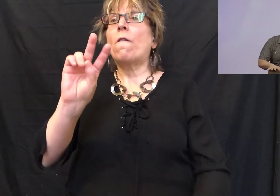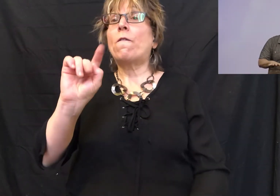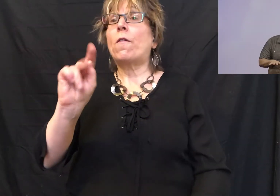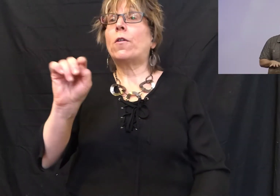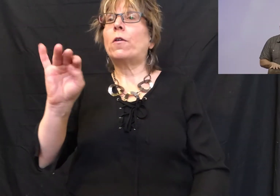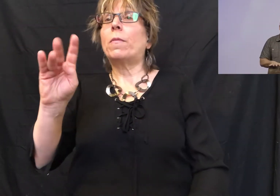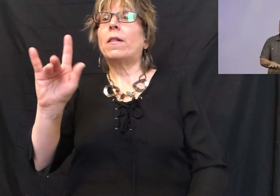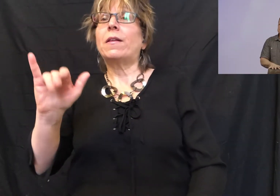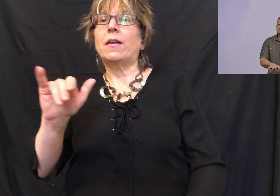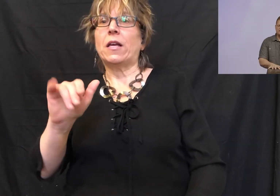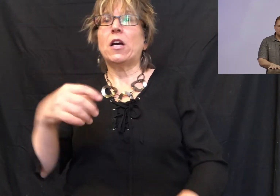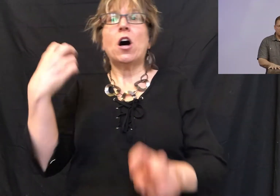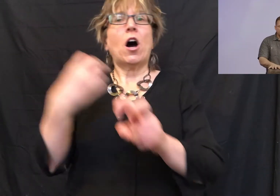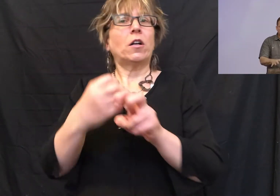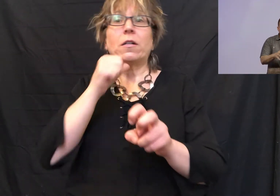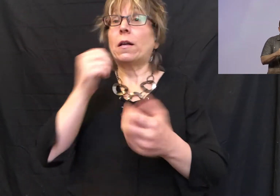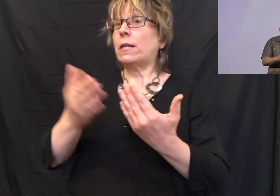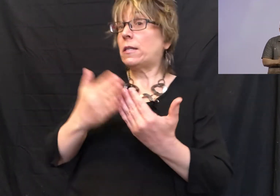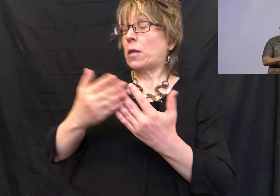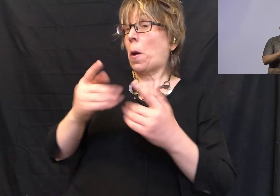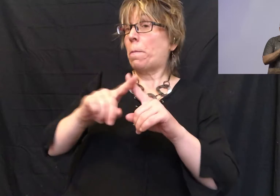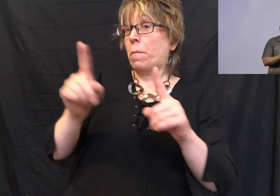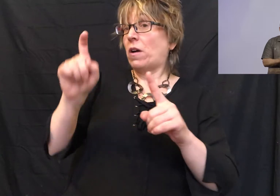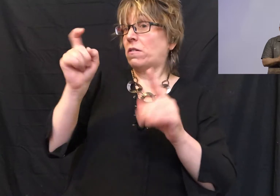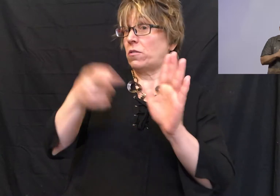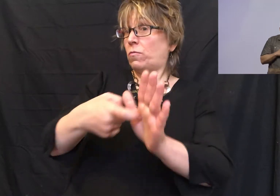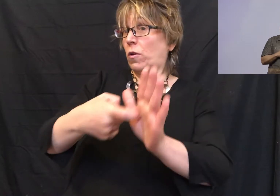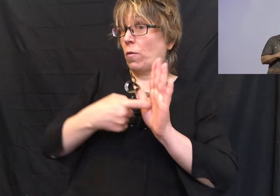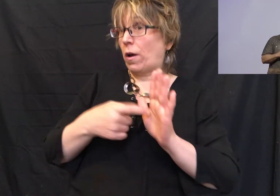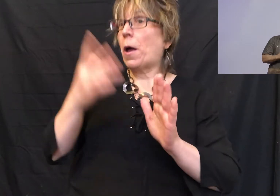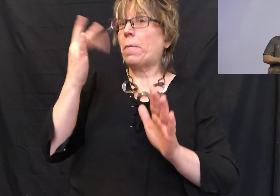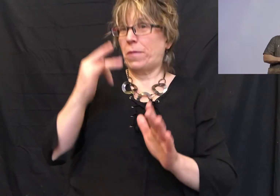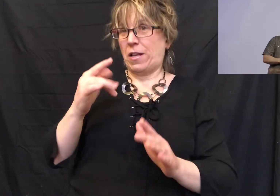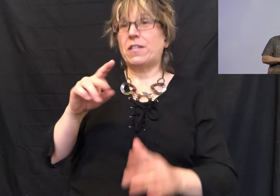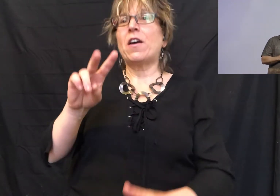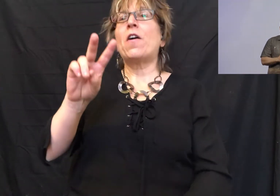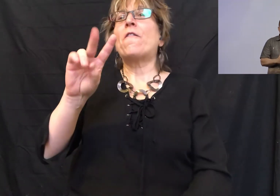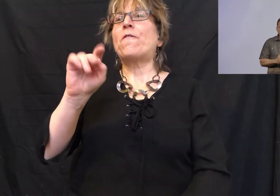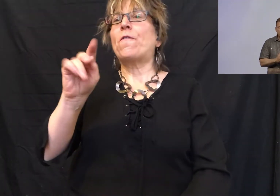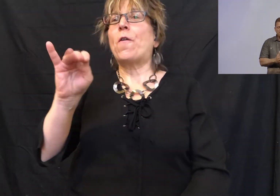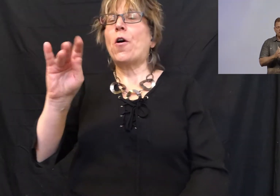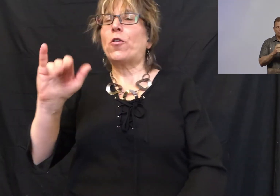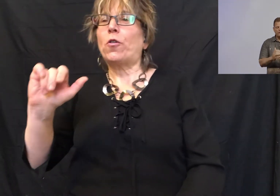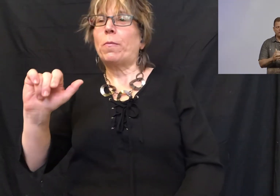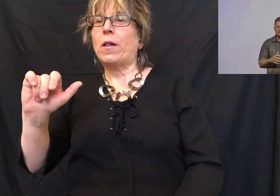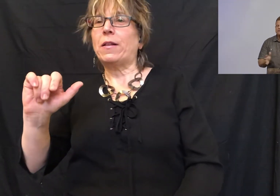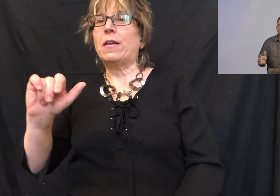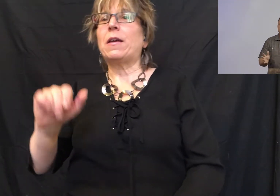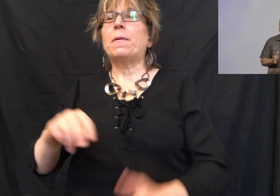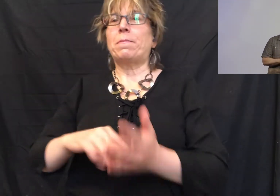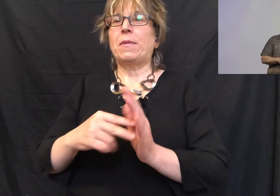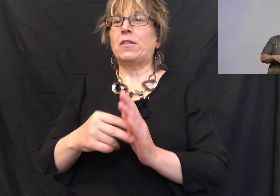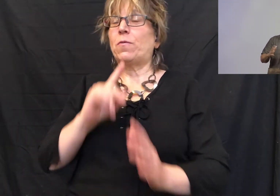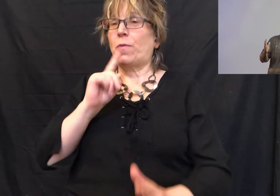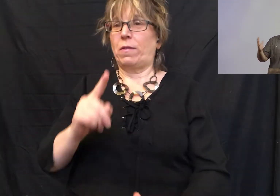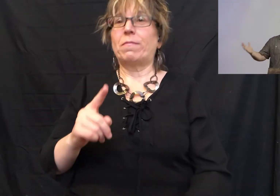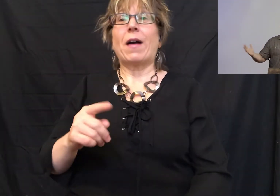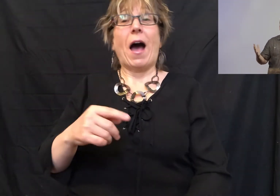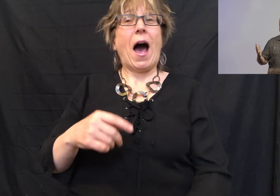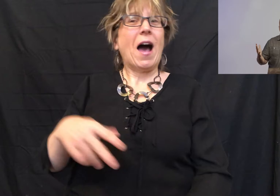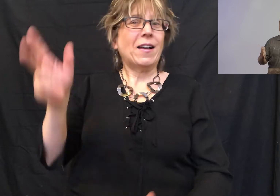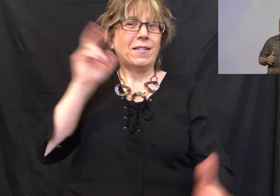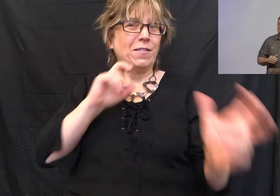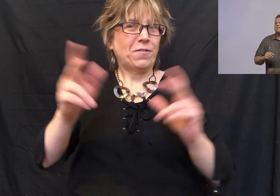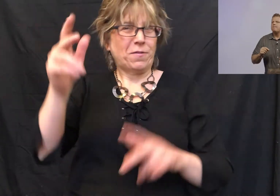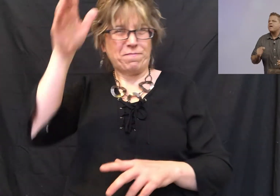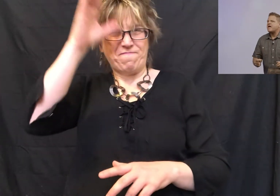hard. It is not easy, but we have to have it. To me, vulnerability is all about being real. And everybody says, I hear this from men and